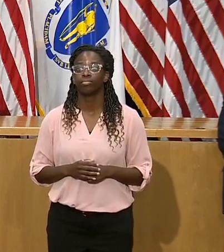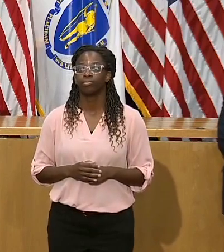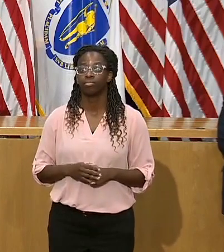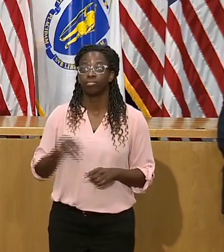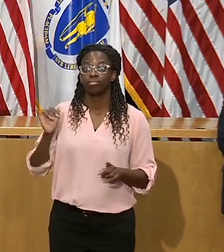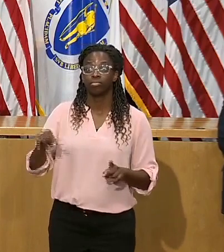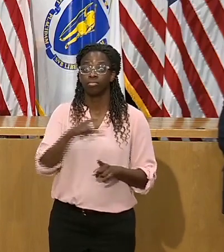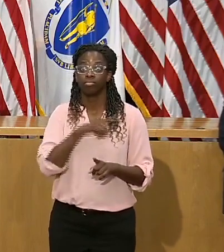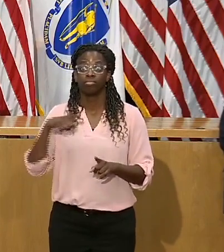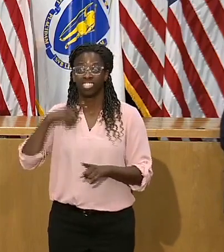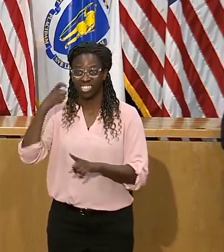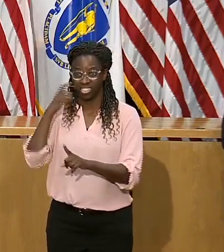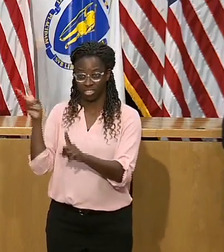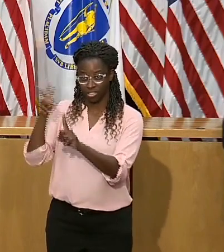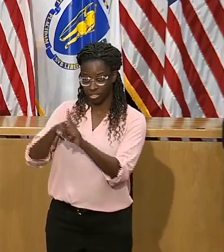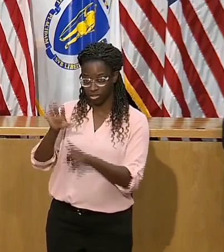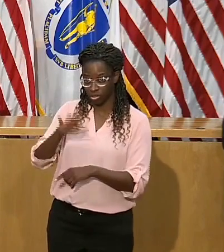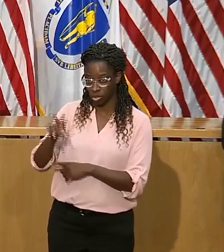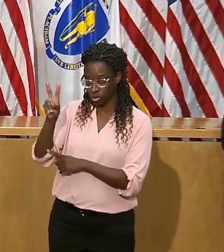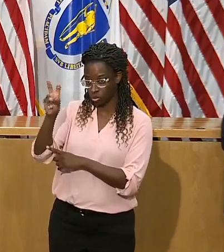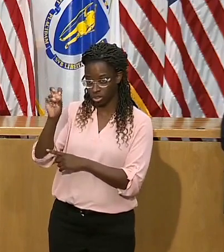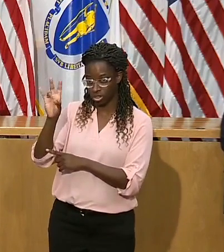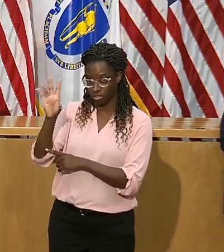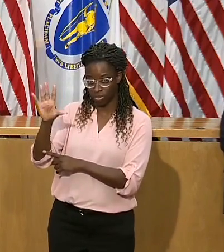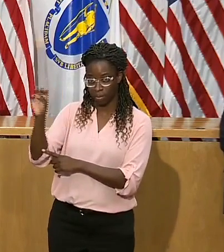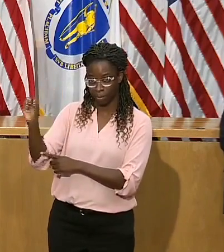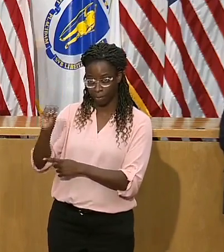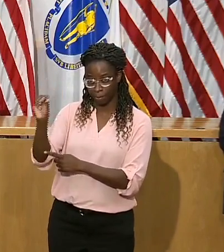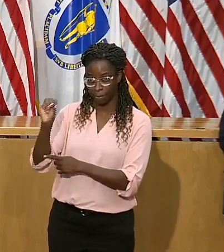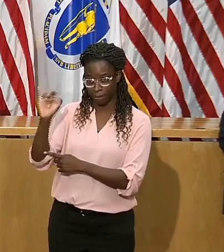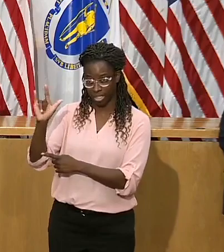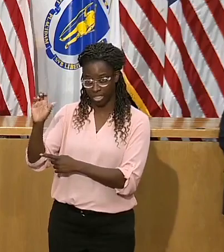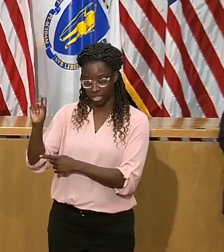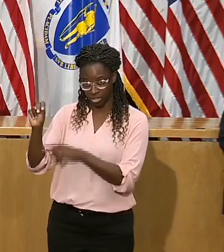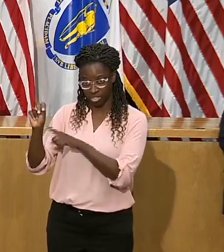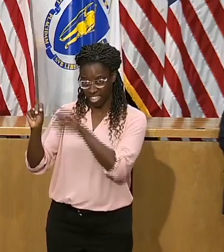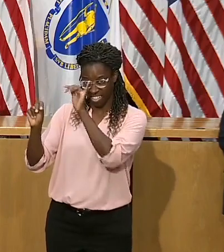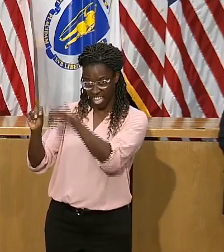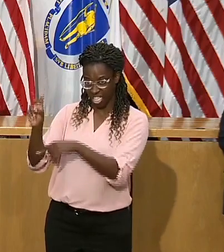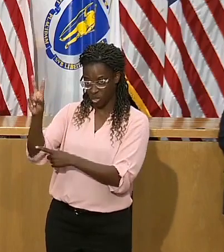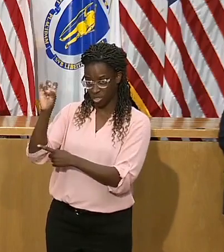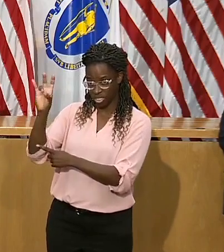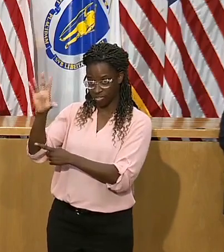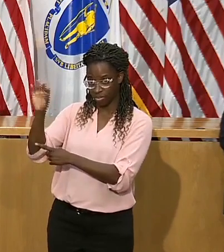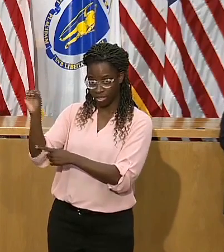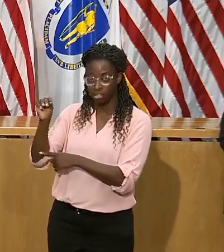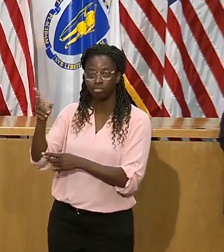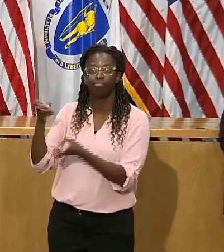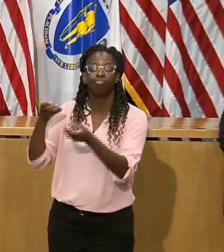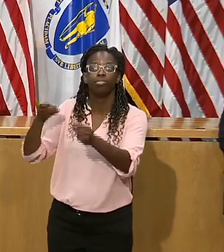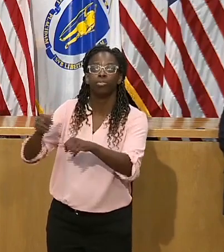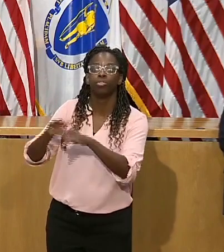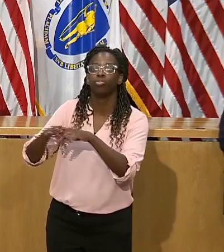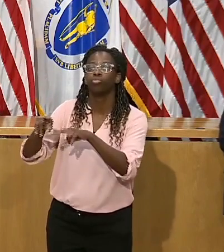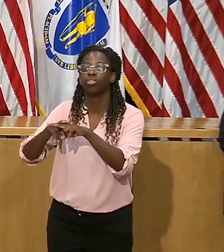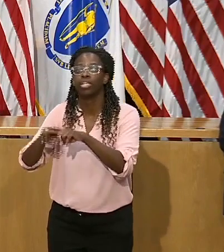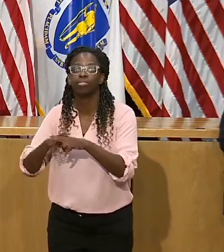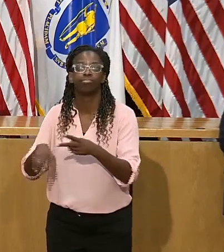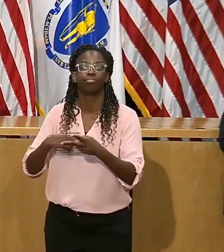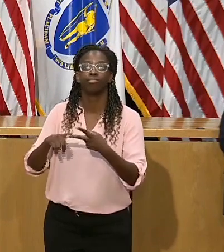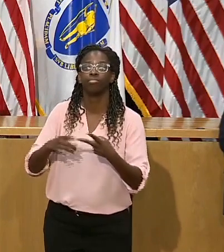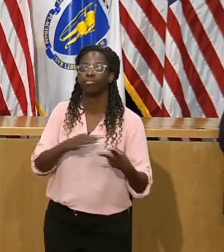was designed to position the state to fund the production of transit-oriented and climate-resilient affordable housing, as well as